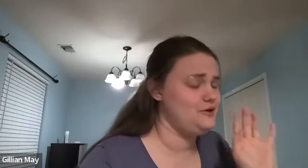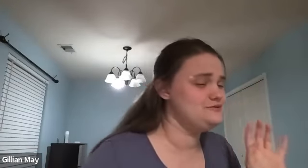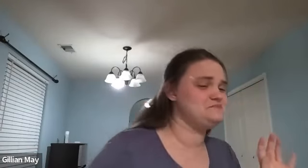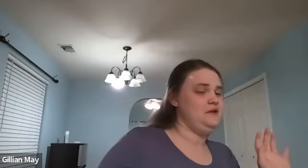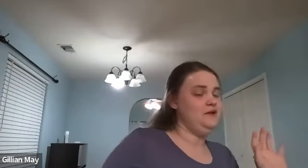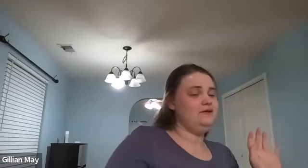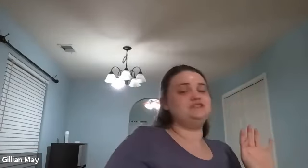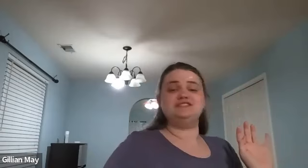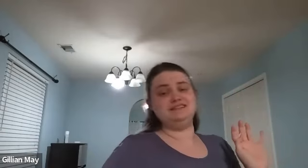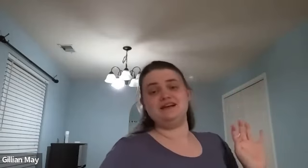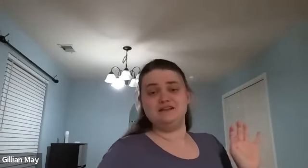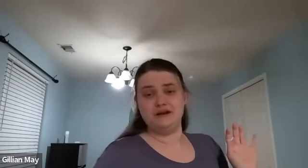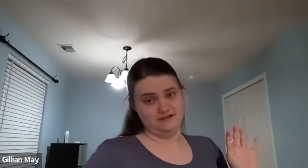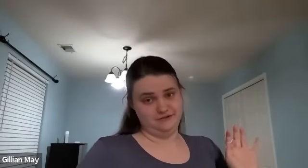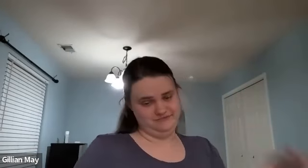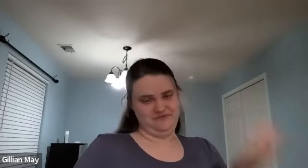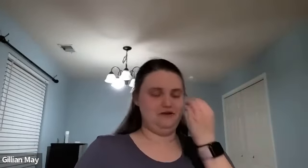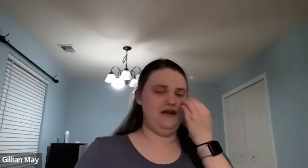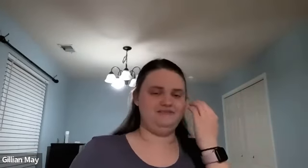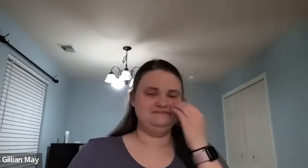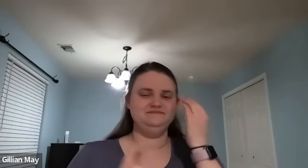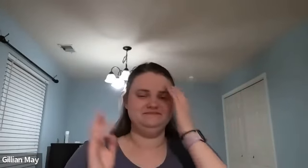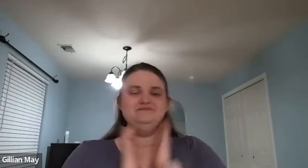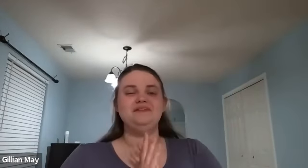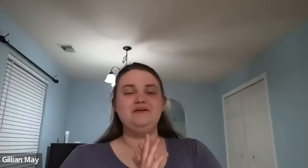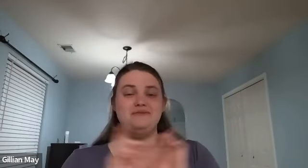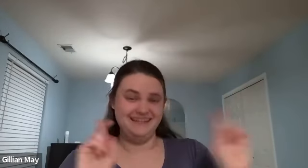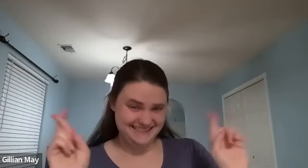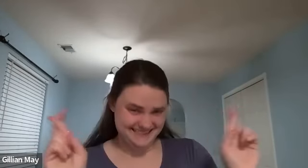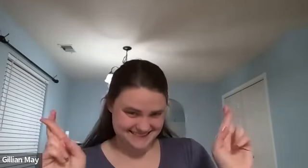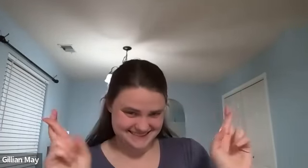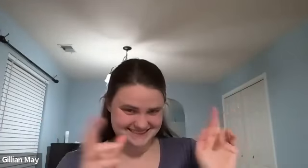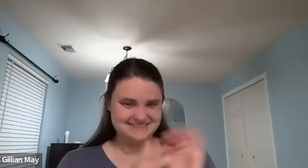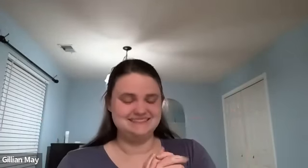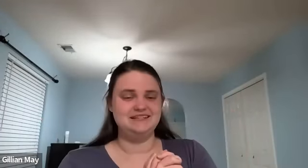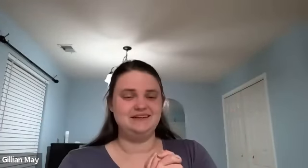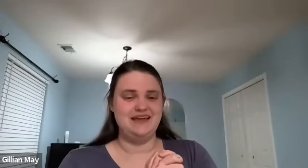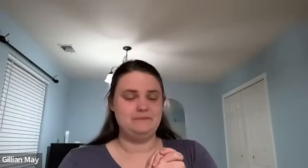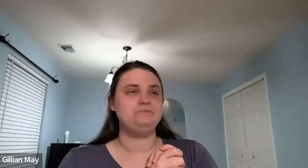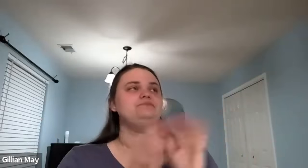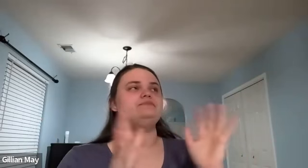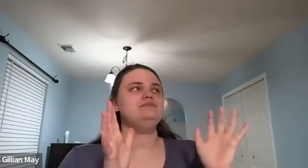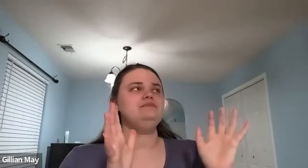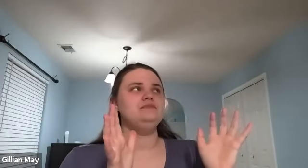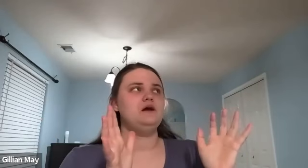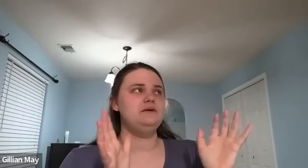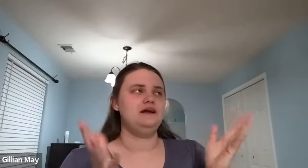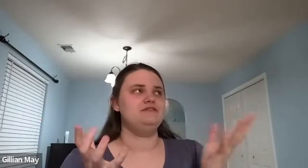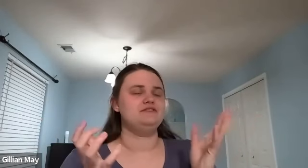those, which is exactly what I do. Okay. Ready? Okay. Oh wait, I have to think of